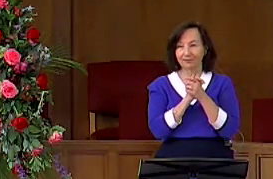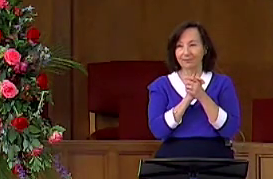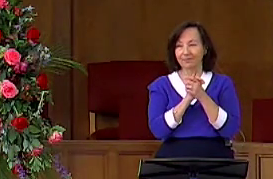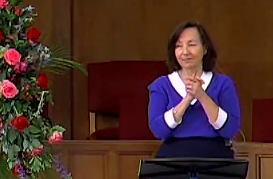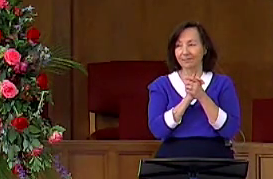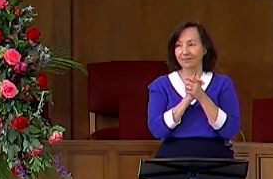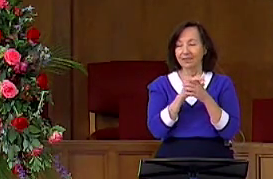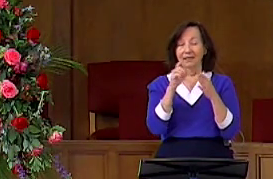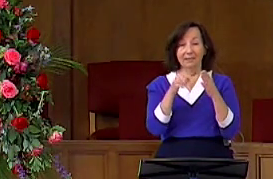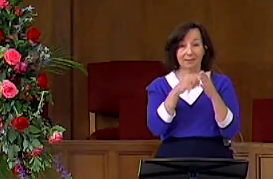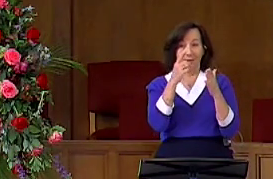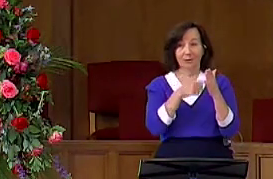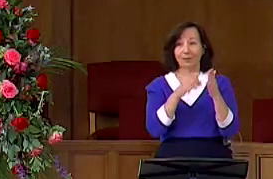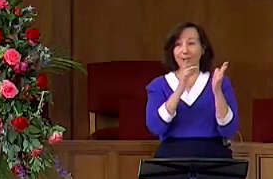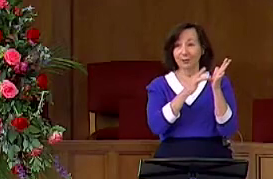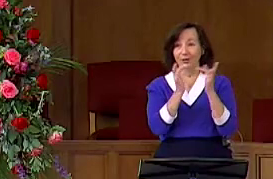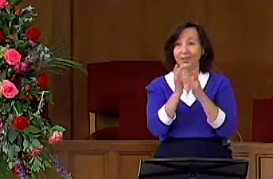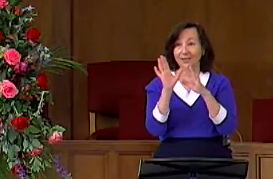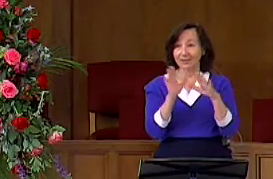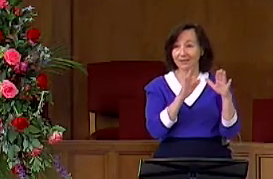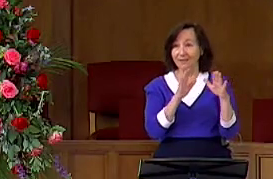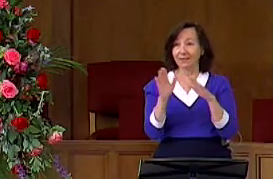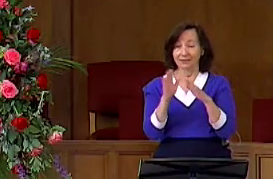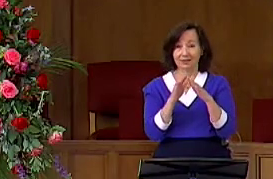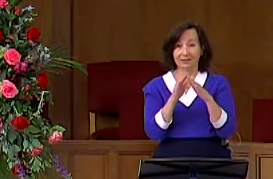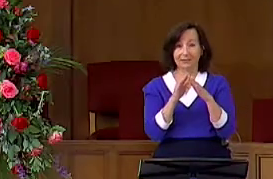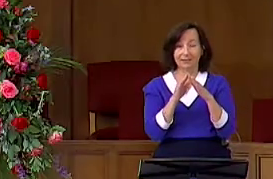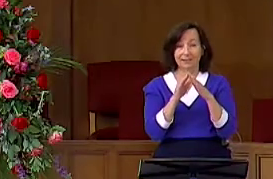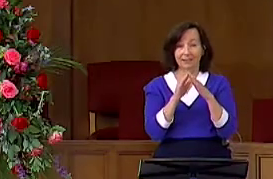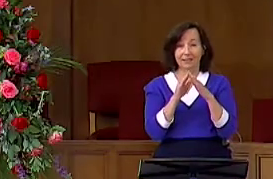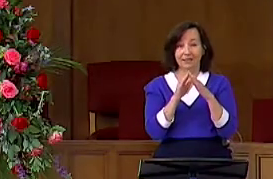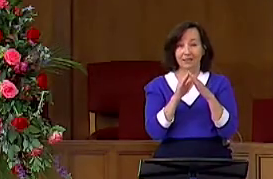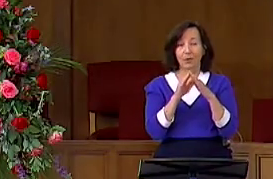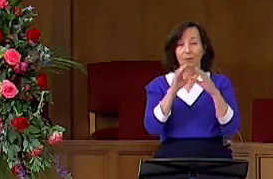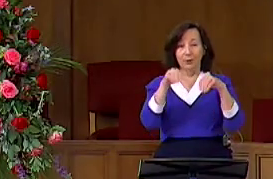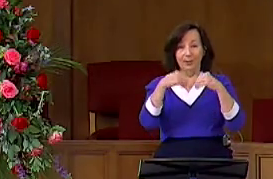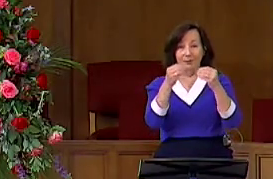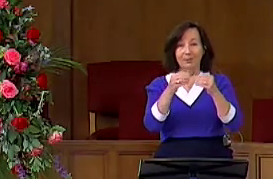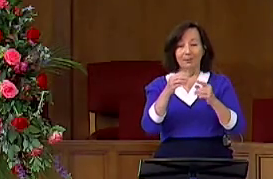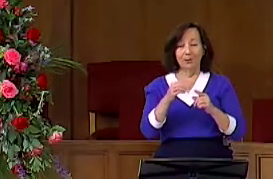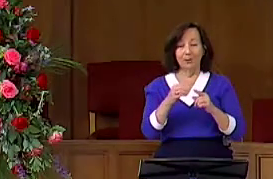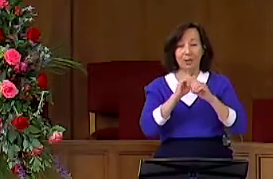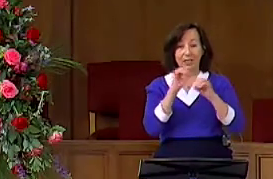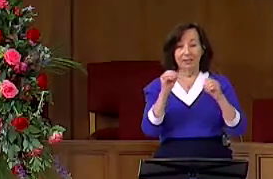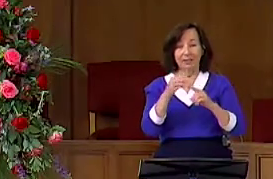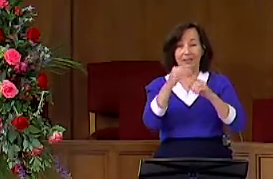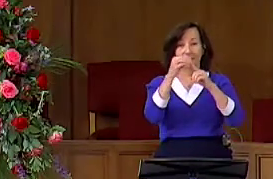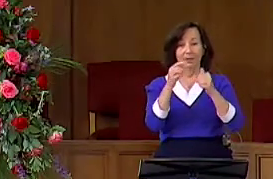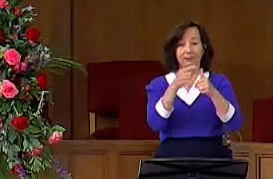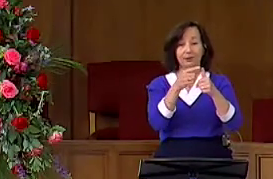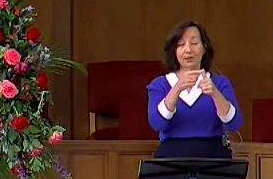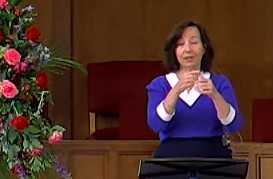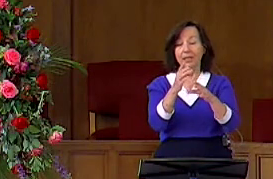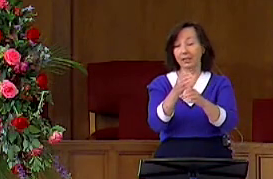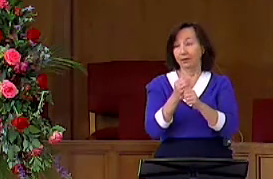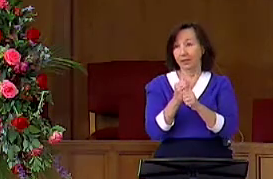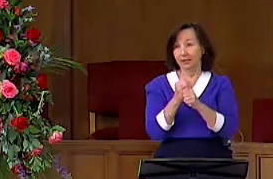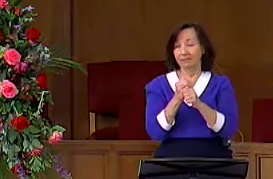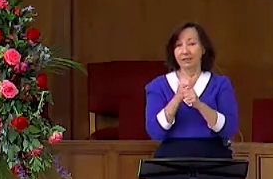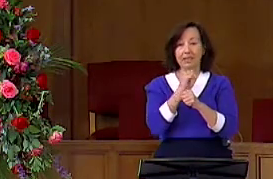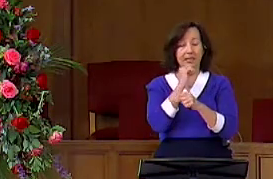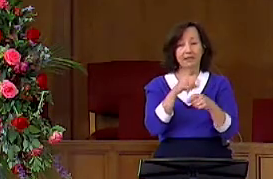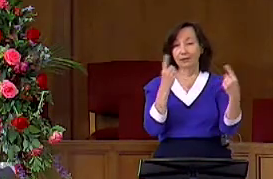Because this is what Jesus does when you give him your nothing except. The first thing he does, he receives it. He doesn't argue